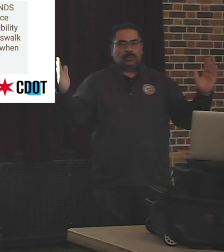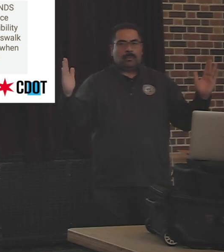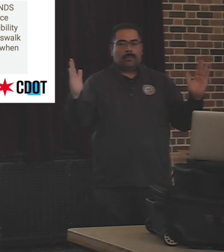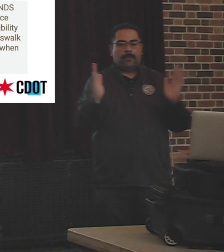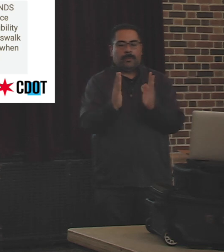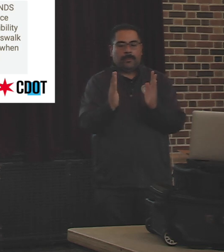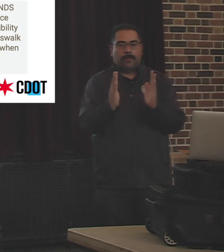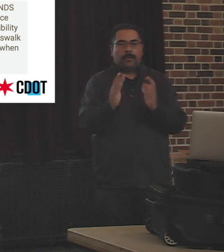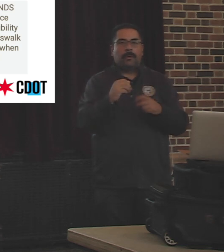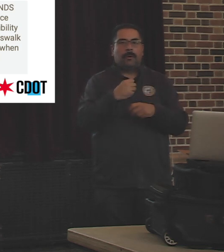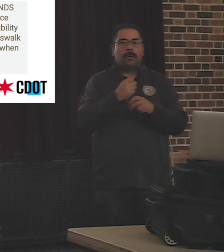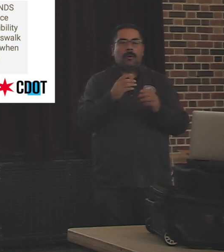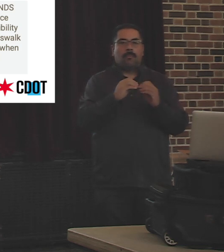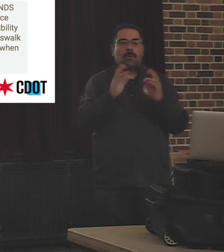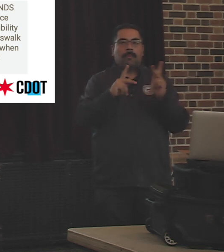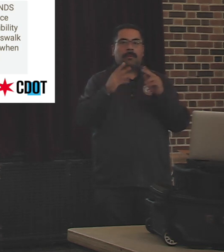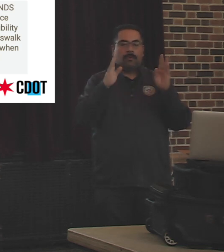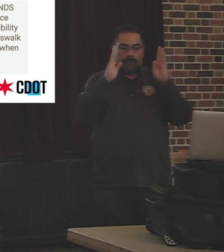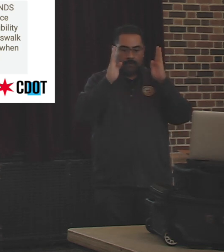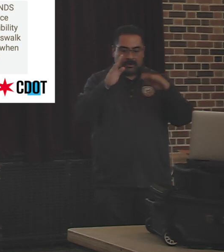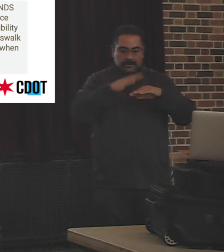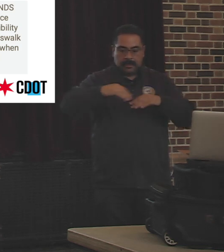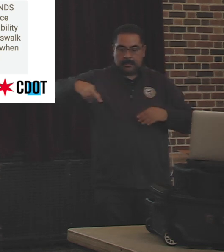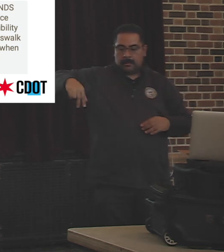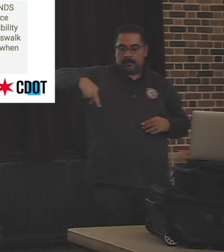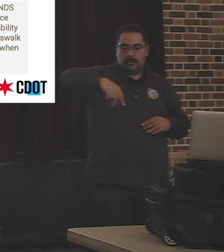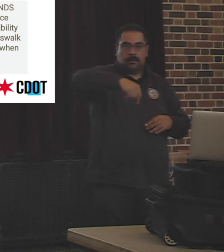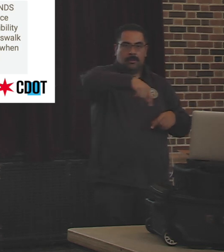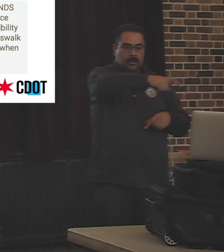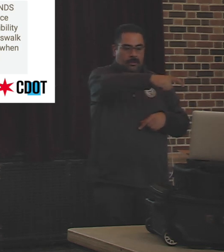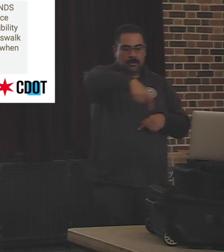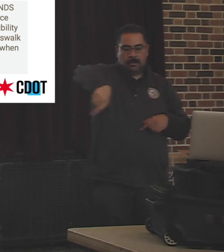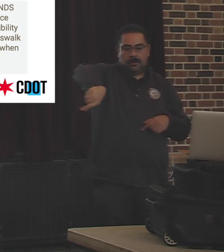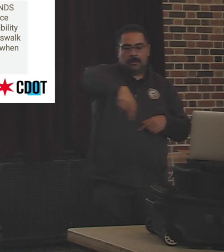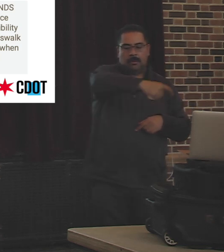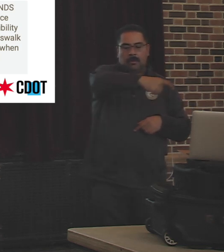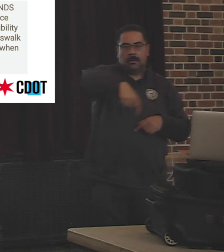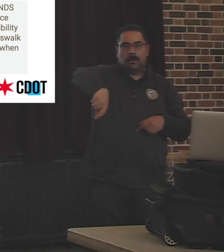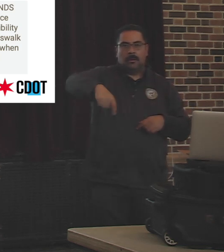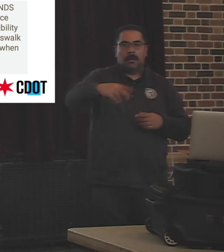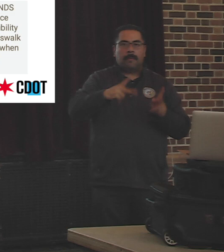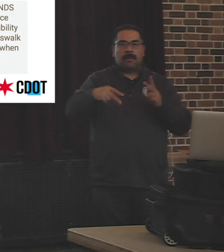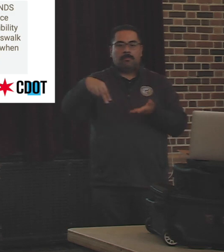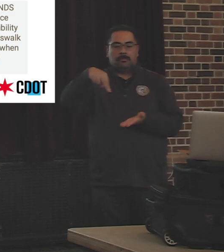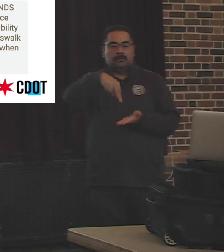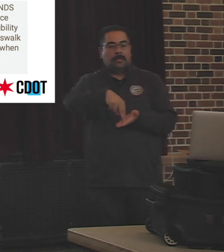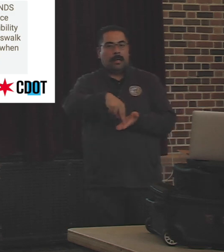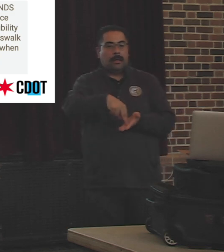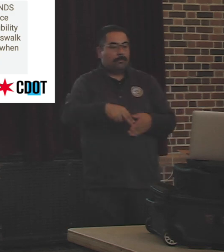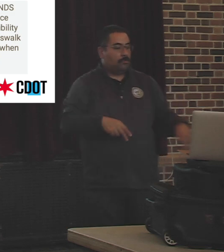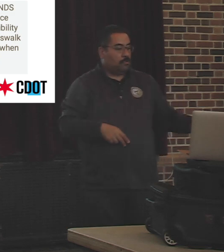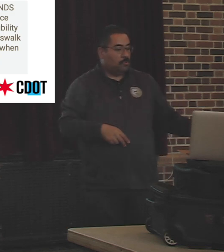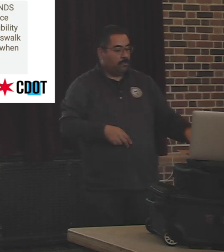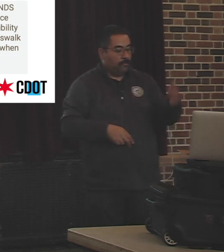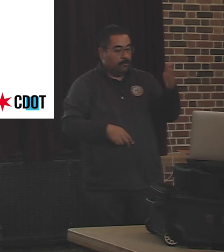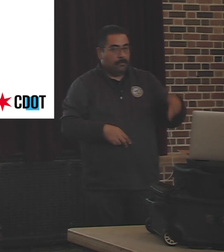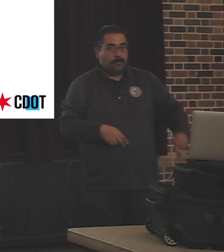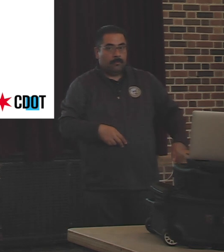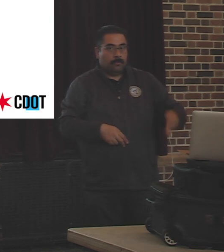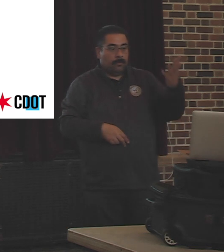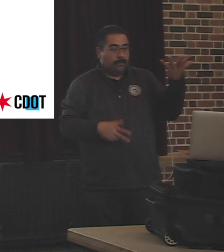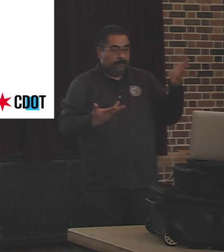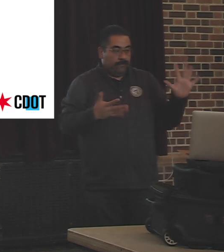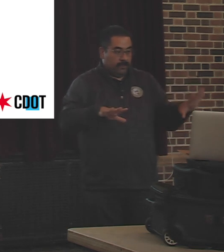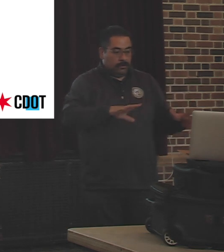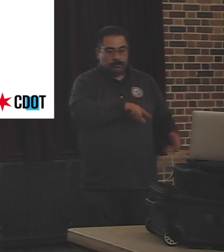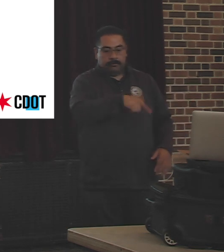Draws attention to the crosswalk, and it provides a place for pedestrians to sort of stop and wait for traffic to go by. Next slide.